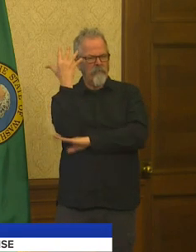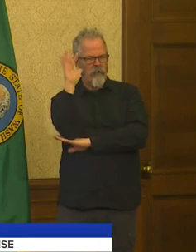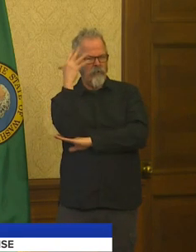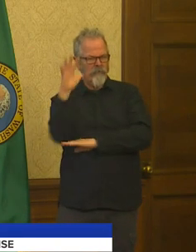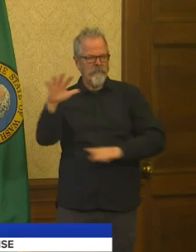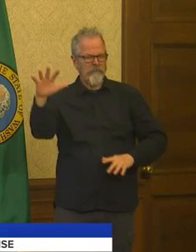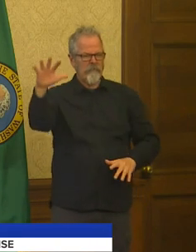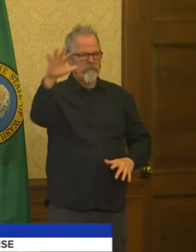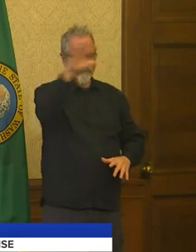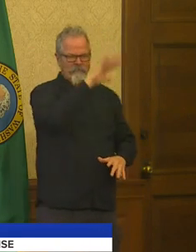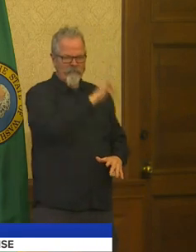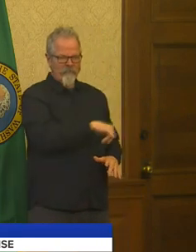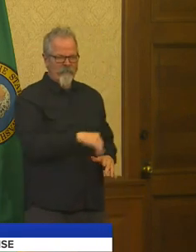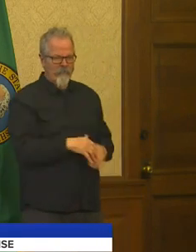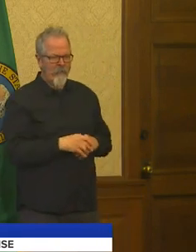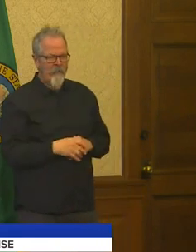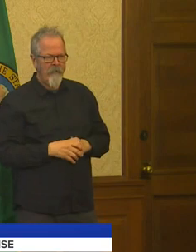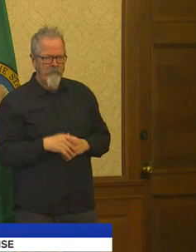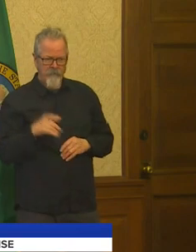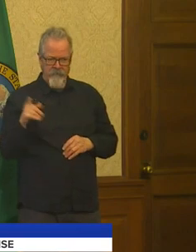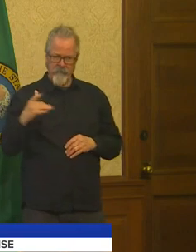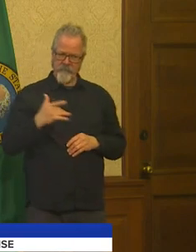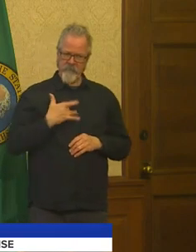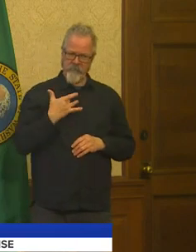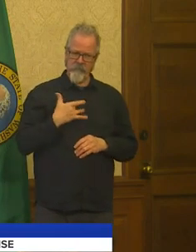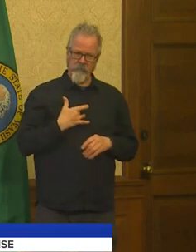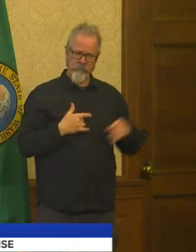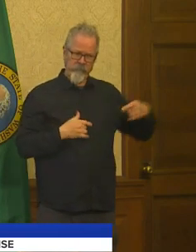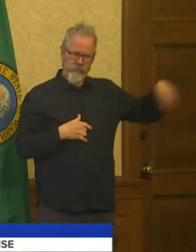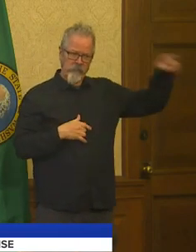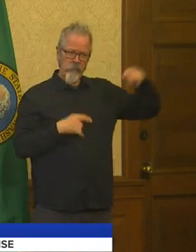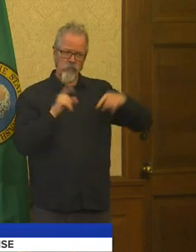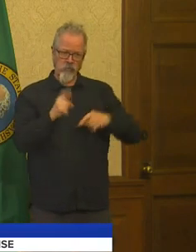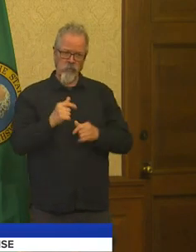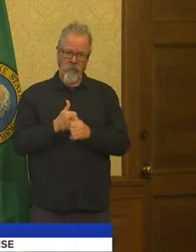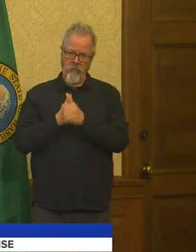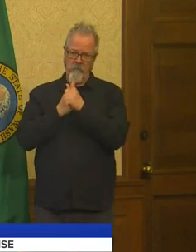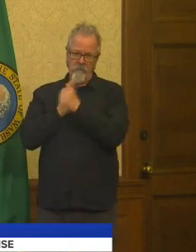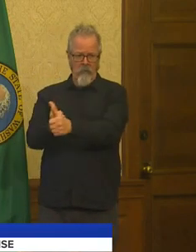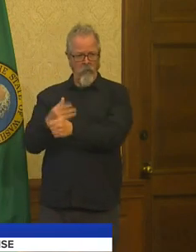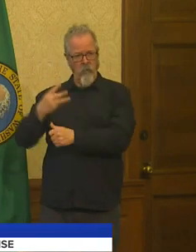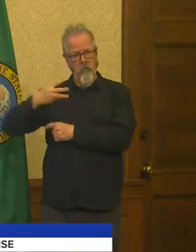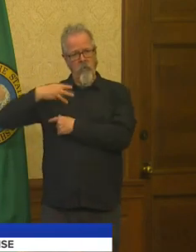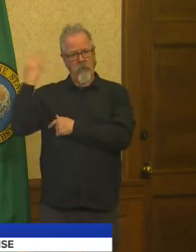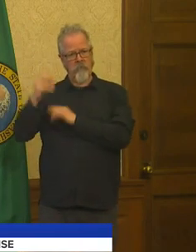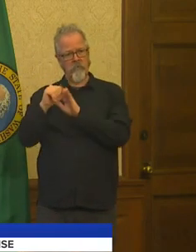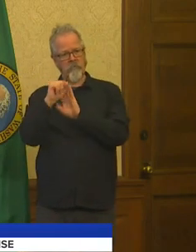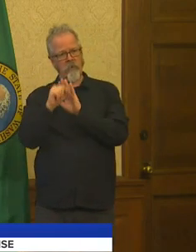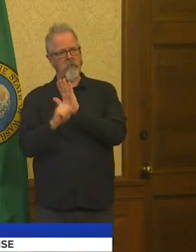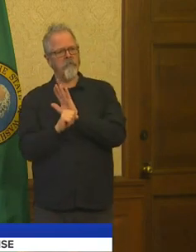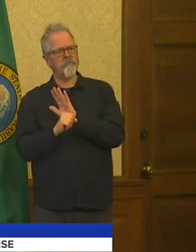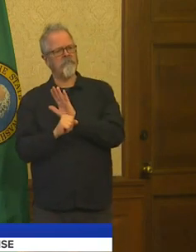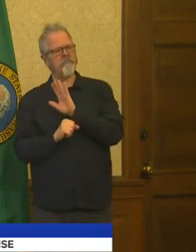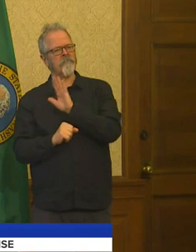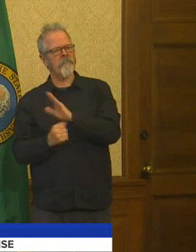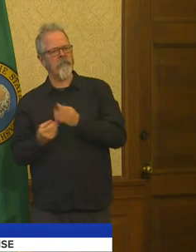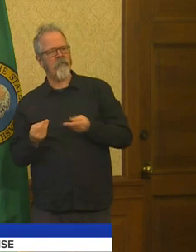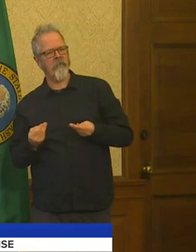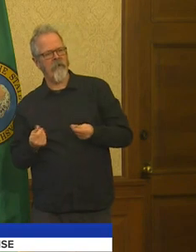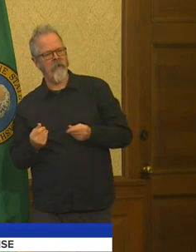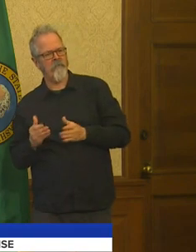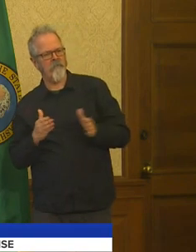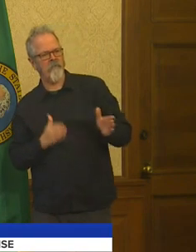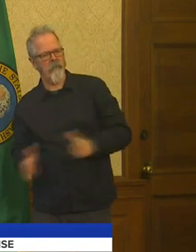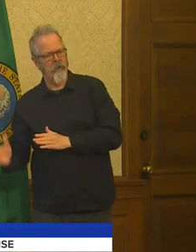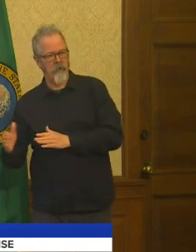a signal that they should be considering similar steps in the coming days? And then the clarification for Director Hawk and Commissioner